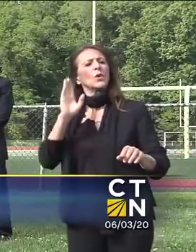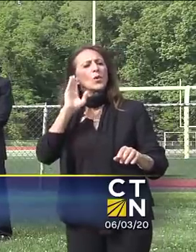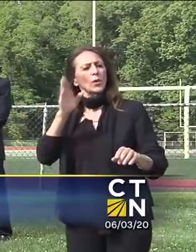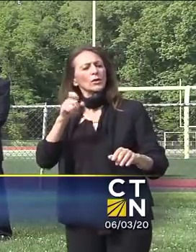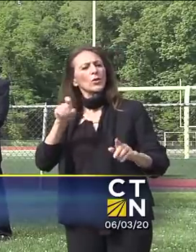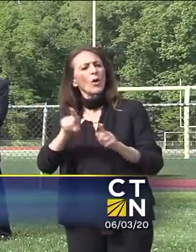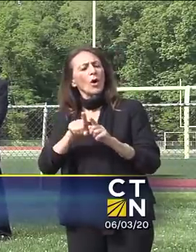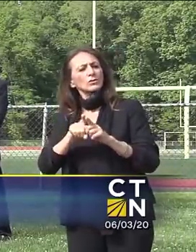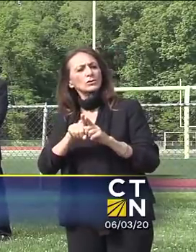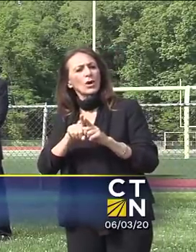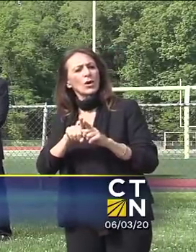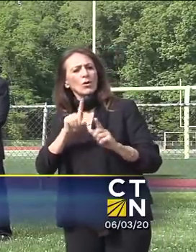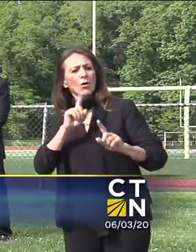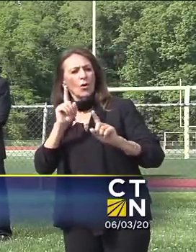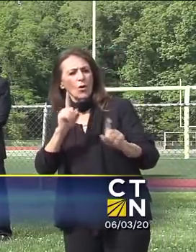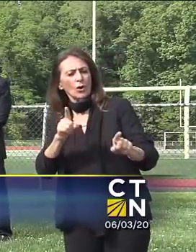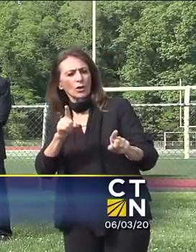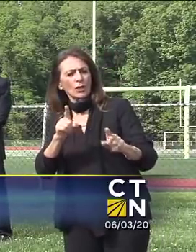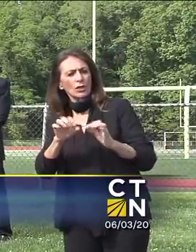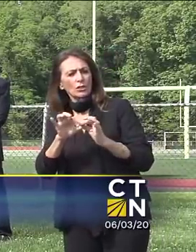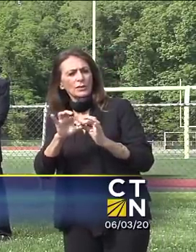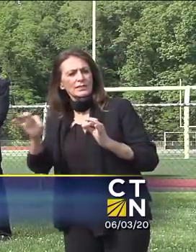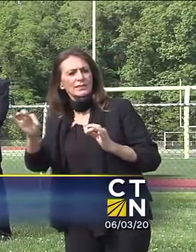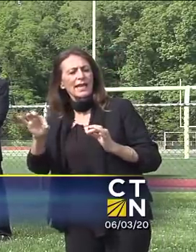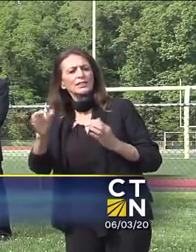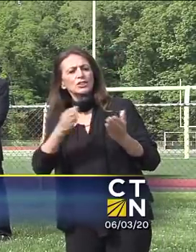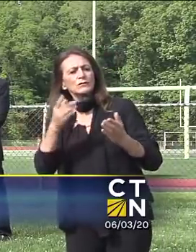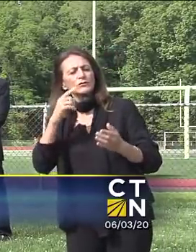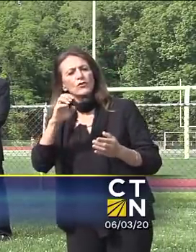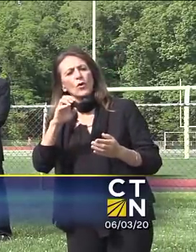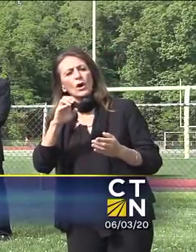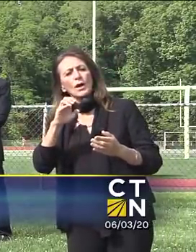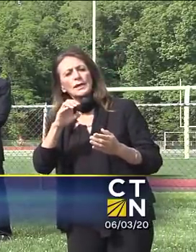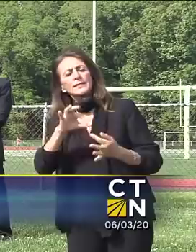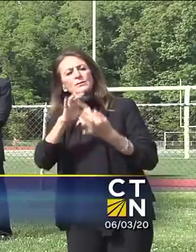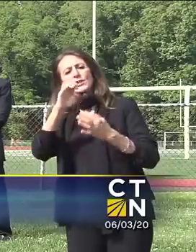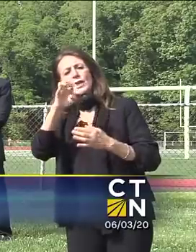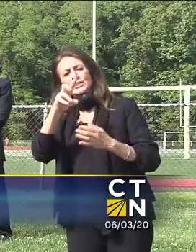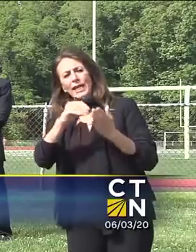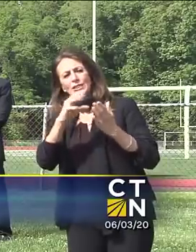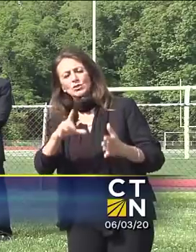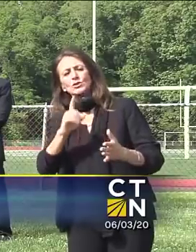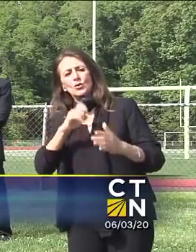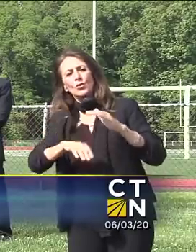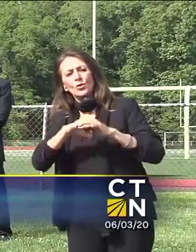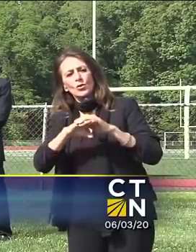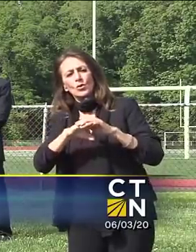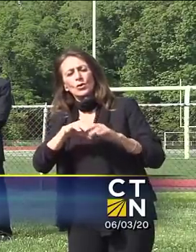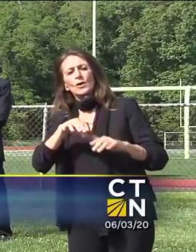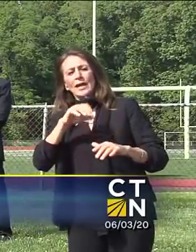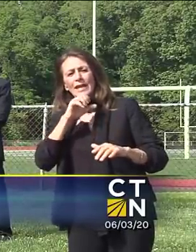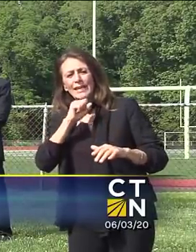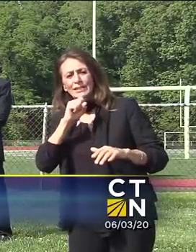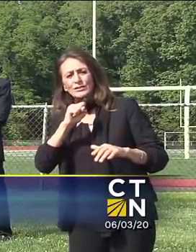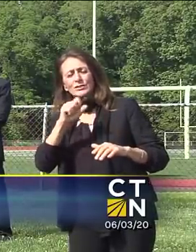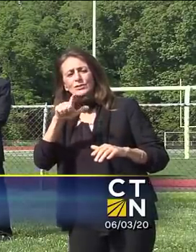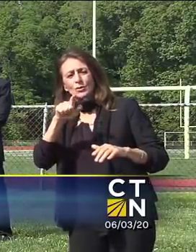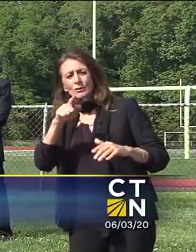executive order to extend services to special ed students who are aging out? Let me get back to you on that,